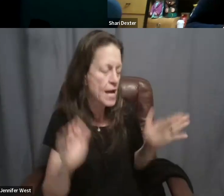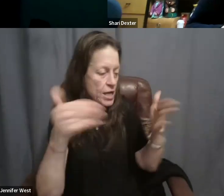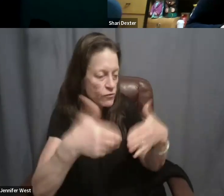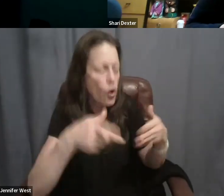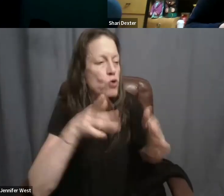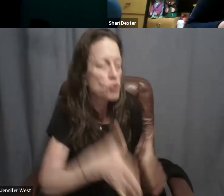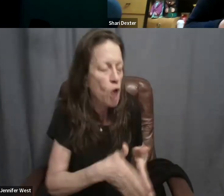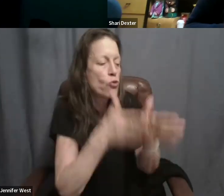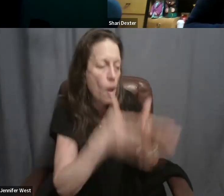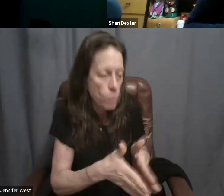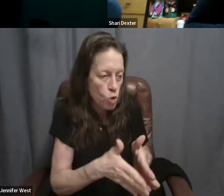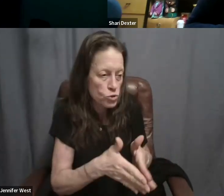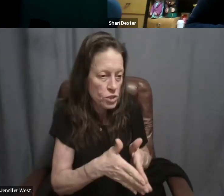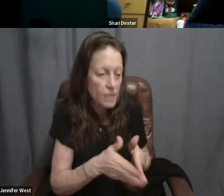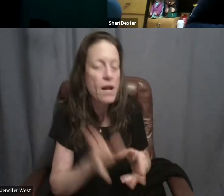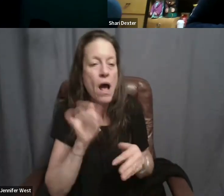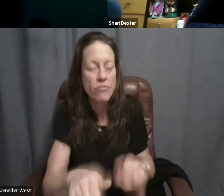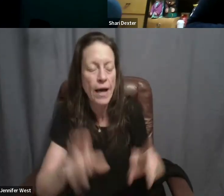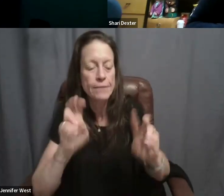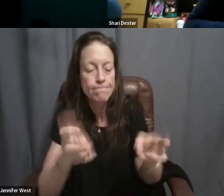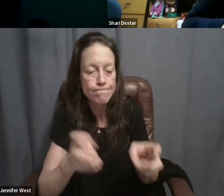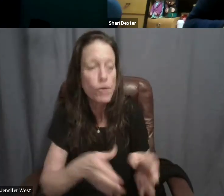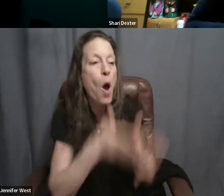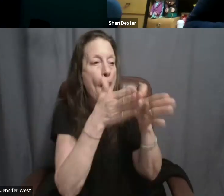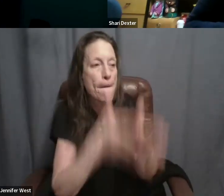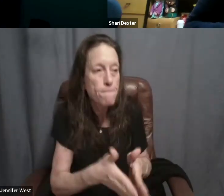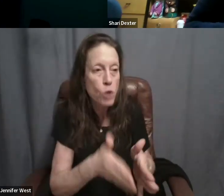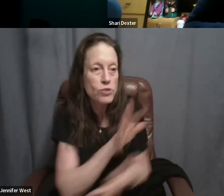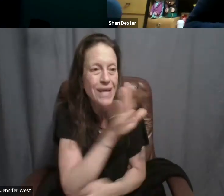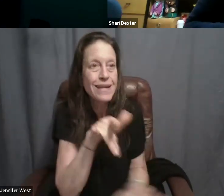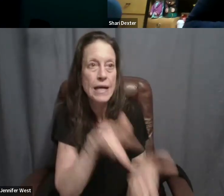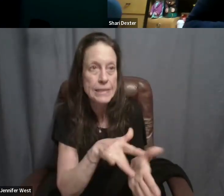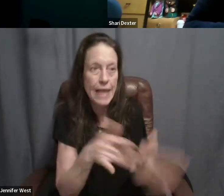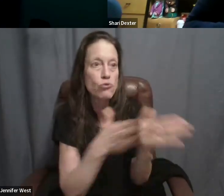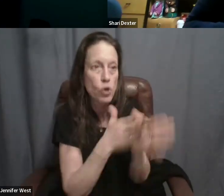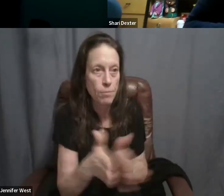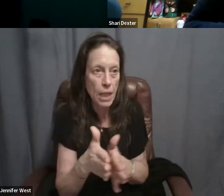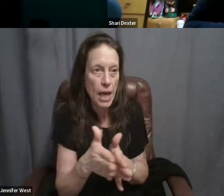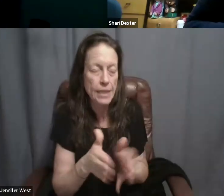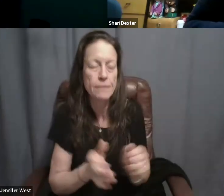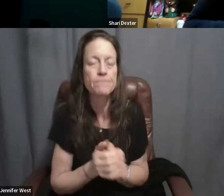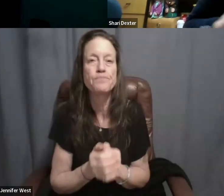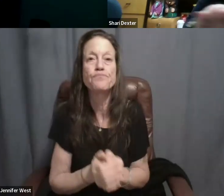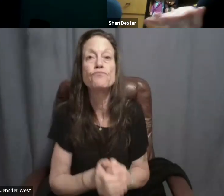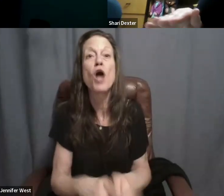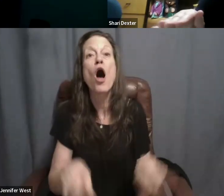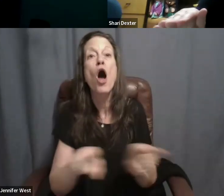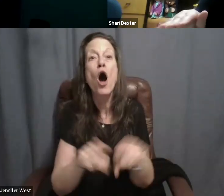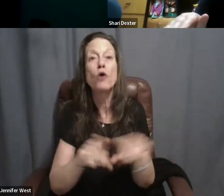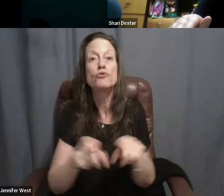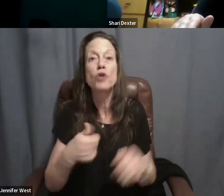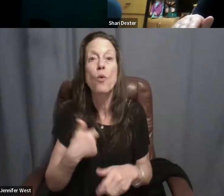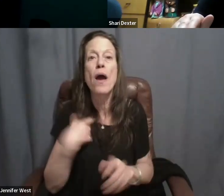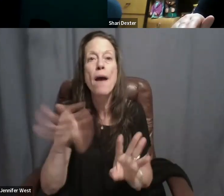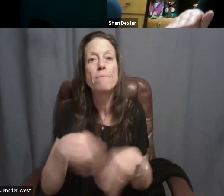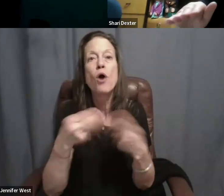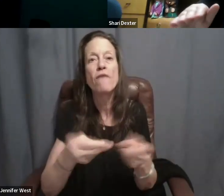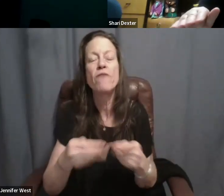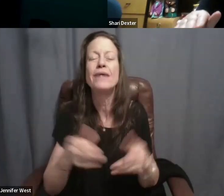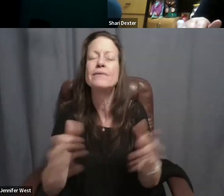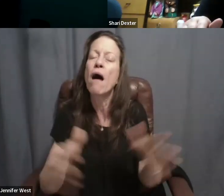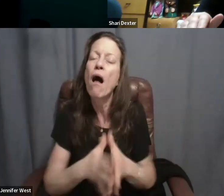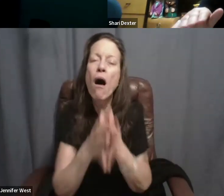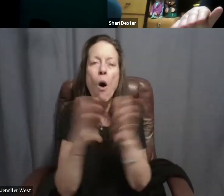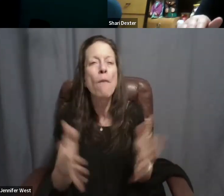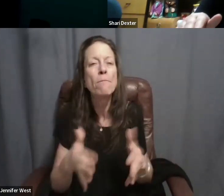planning. I remember hearing that term. Somebody spoke about that. The other thing is that it really gives a lot of flexibility